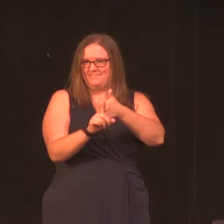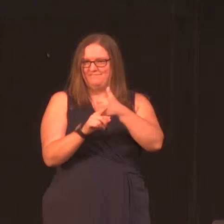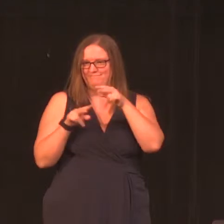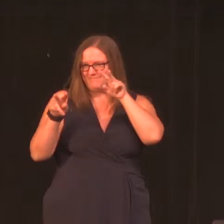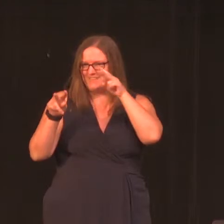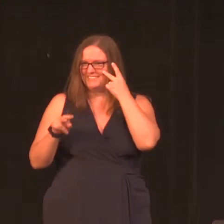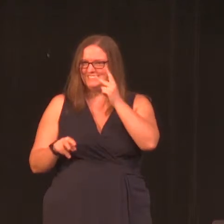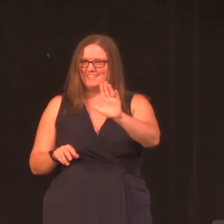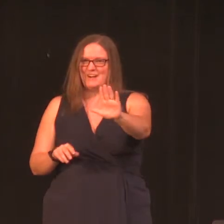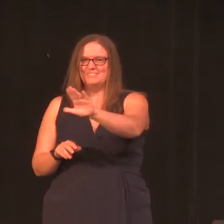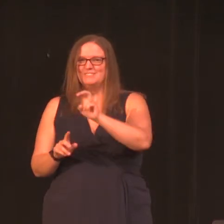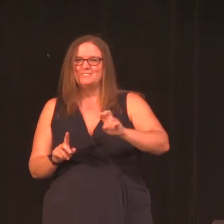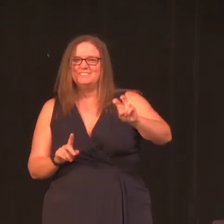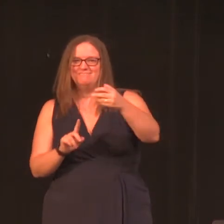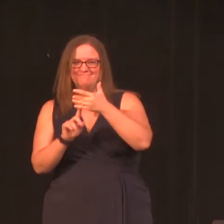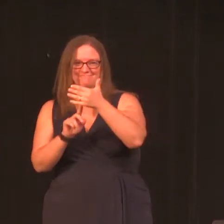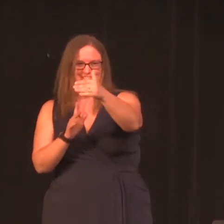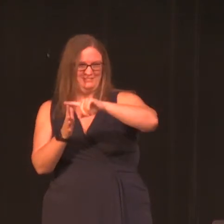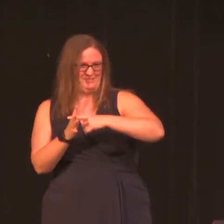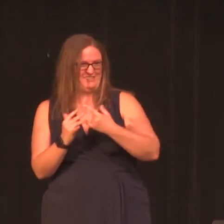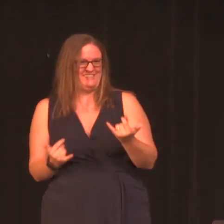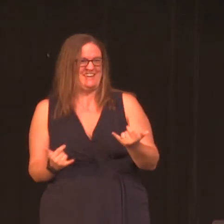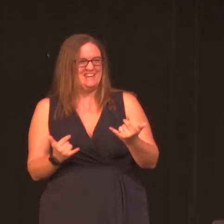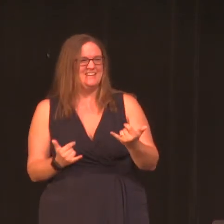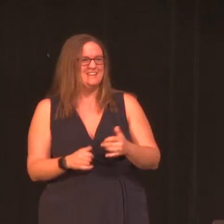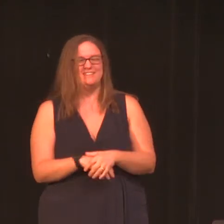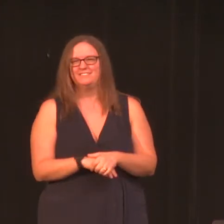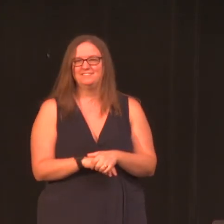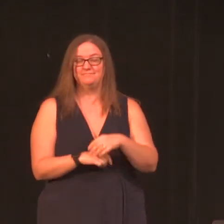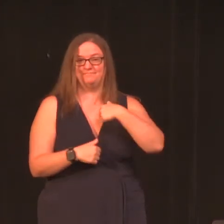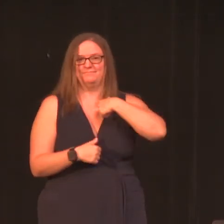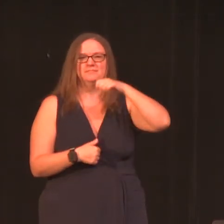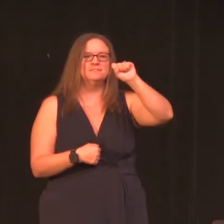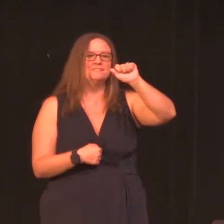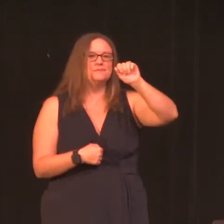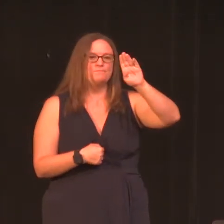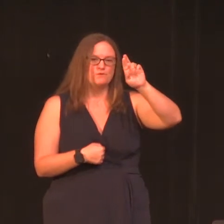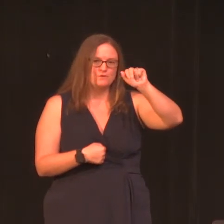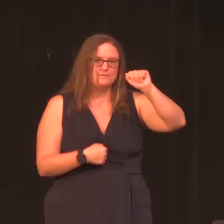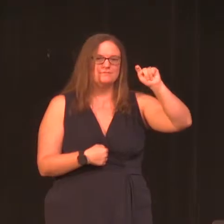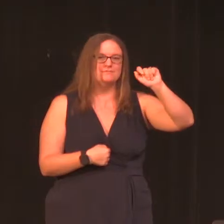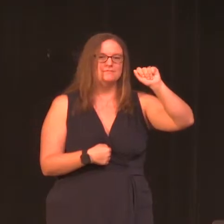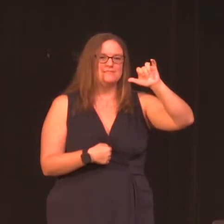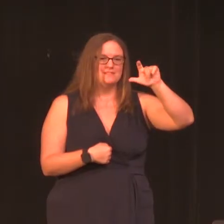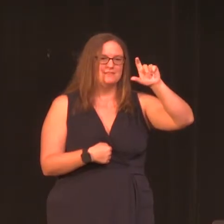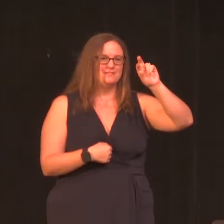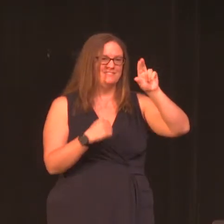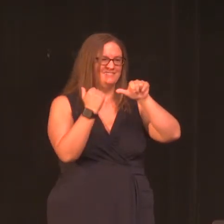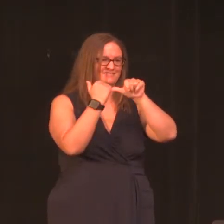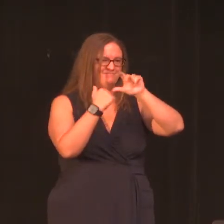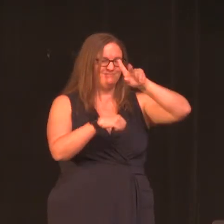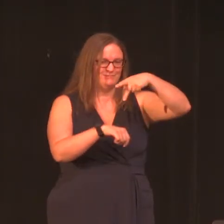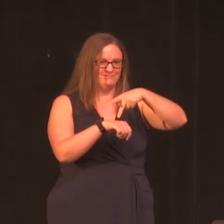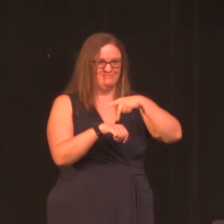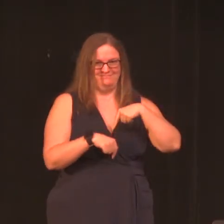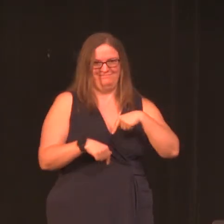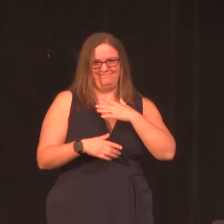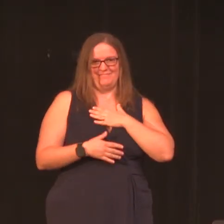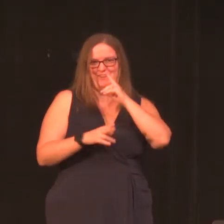absolutely perfect. I look forward to seeing where your journeys take you. My name is Sabra Taylor, and I am the assistant principal